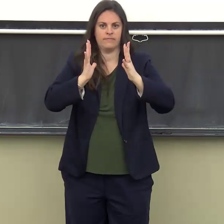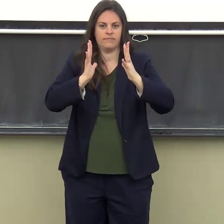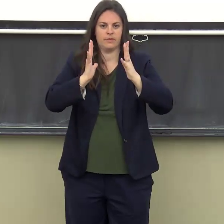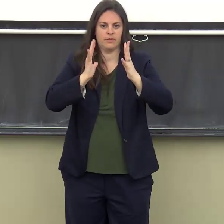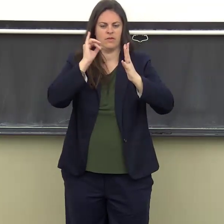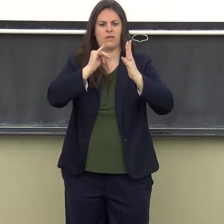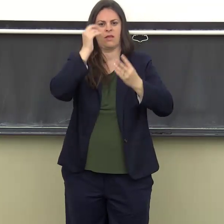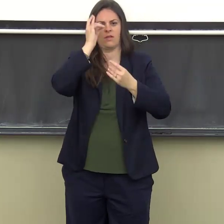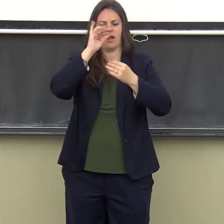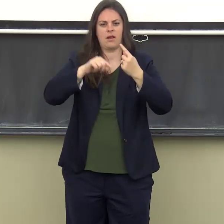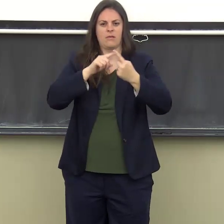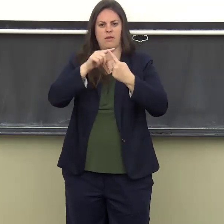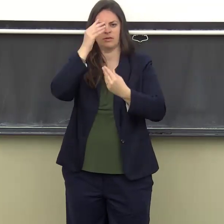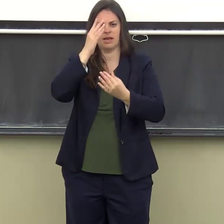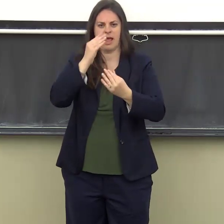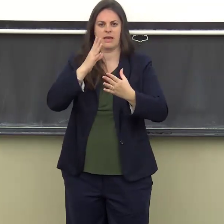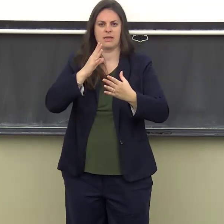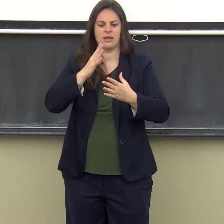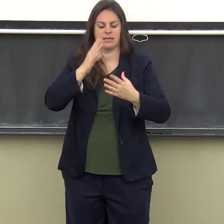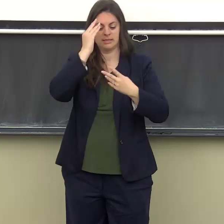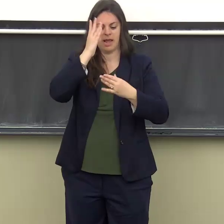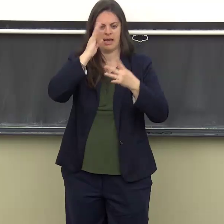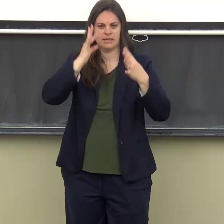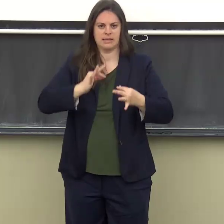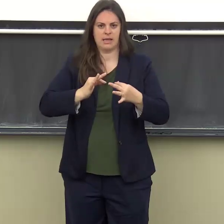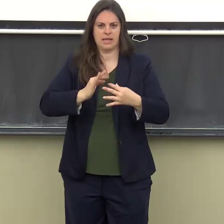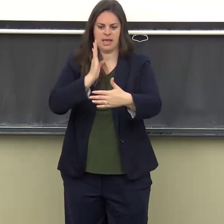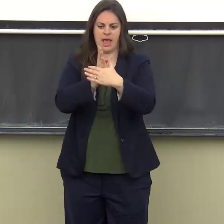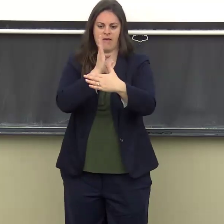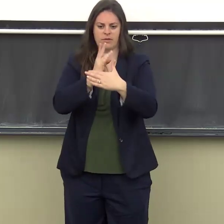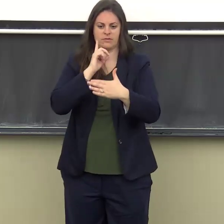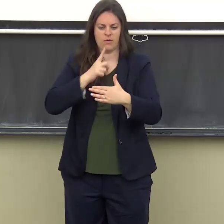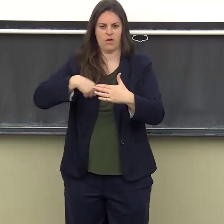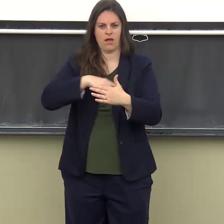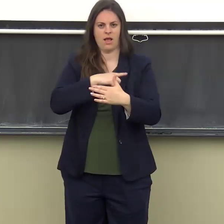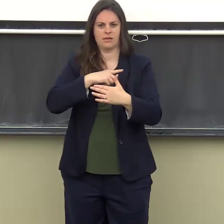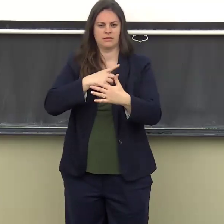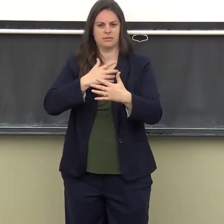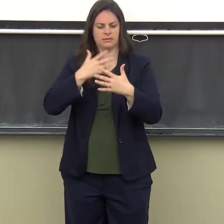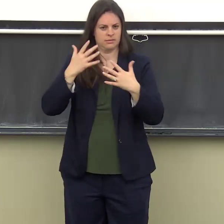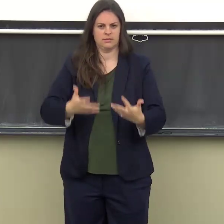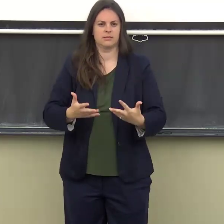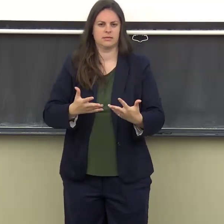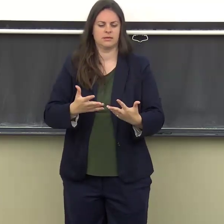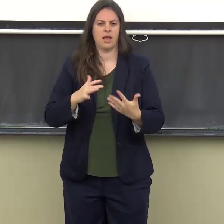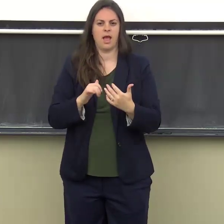thought toward what is average, and then how do we get it to also